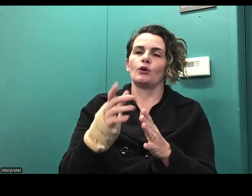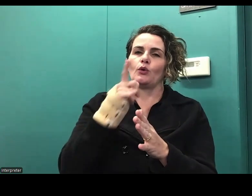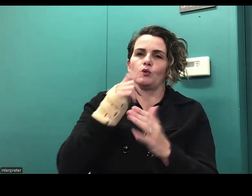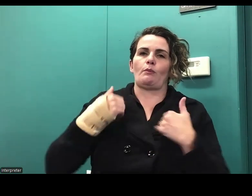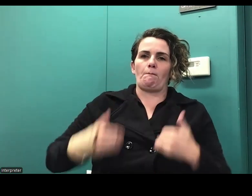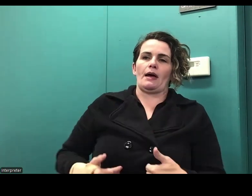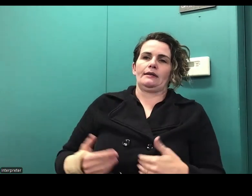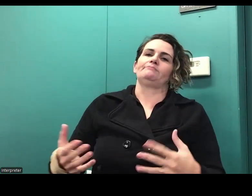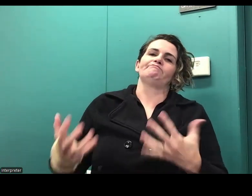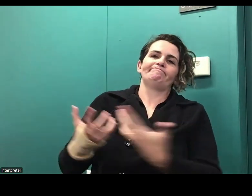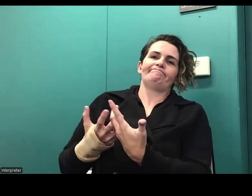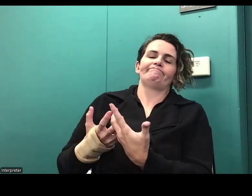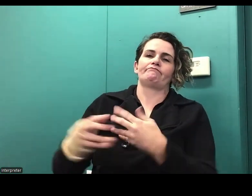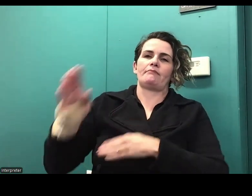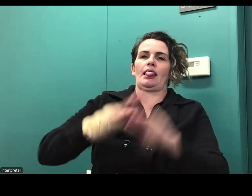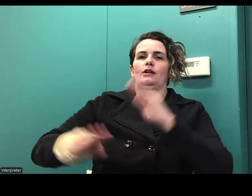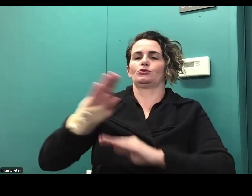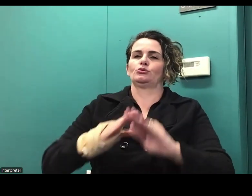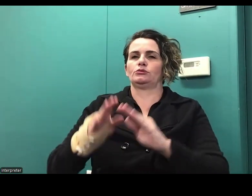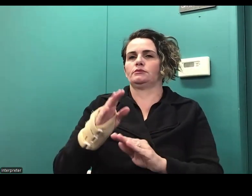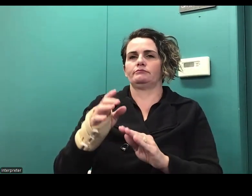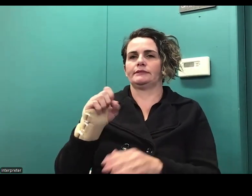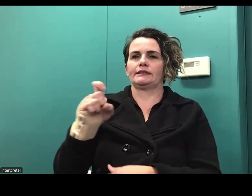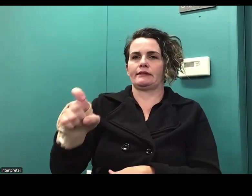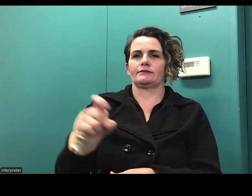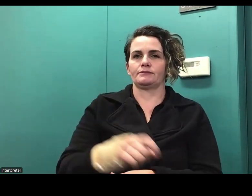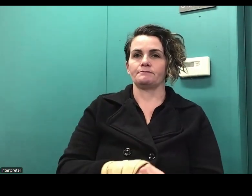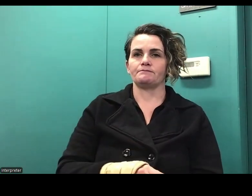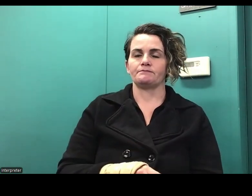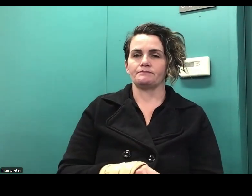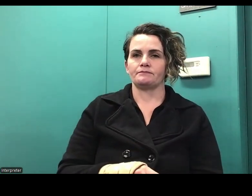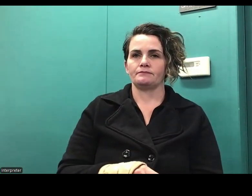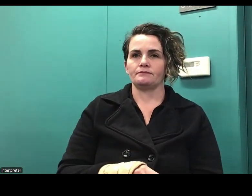space. First, did I do that again?